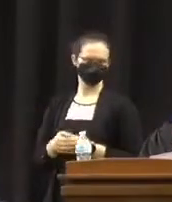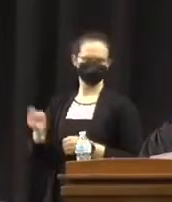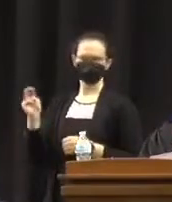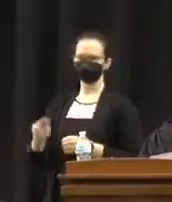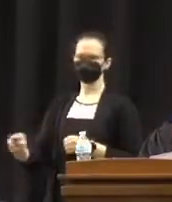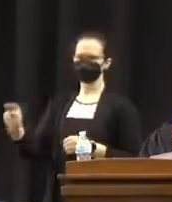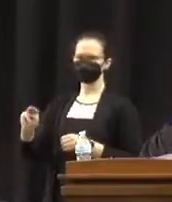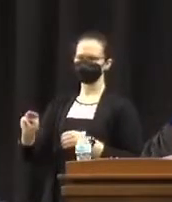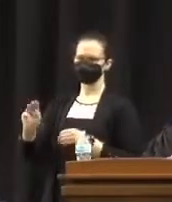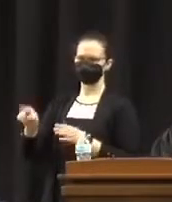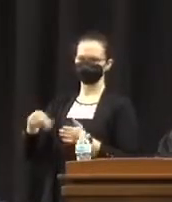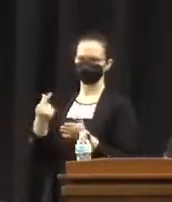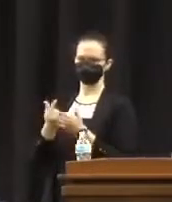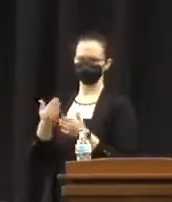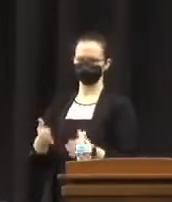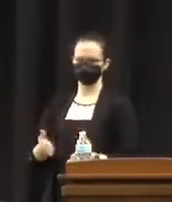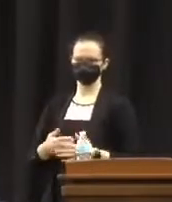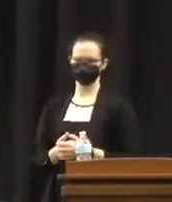Meritorious Graduate.